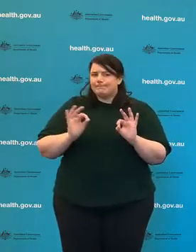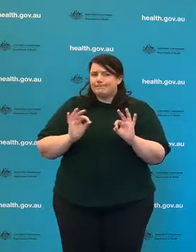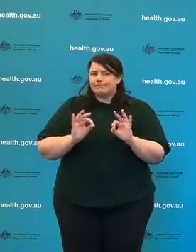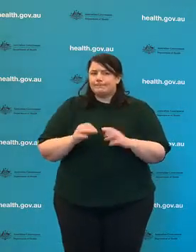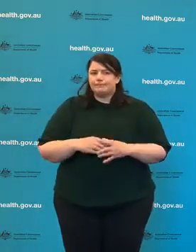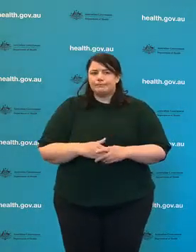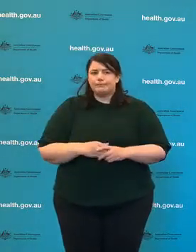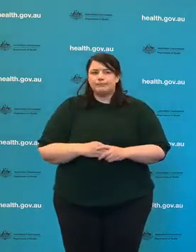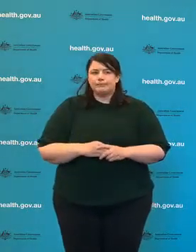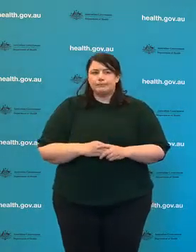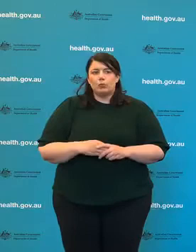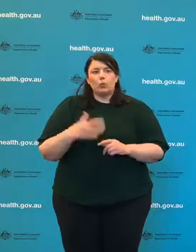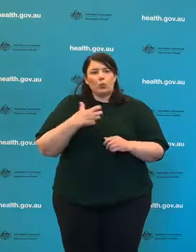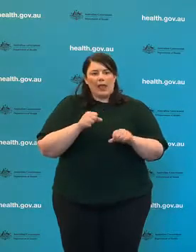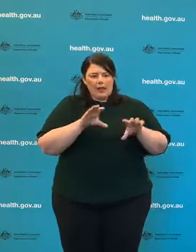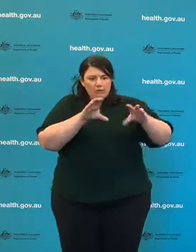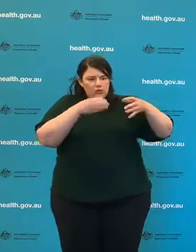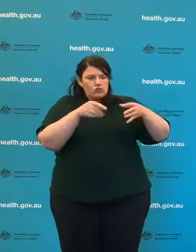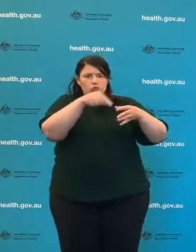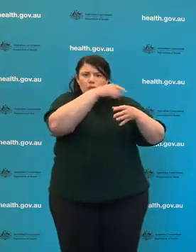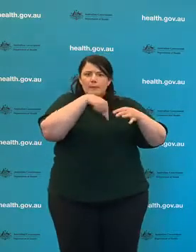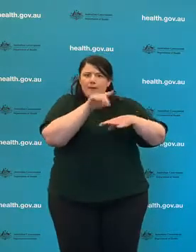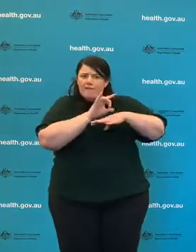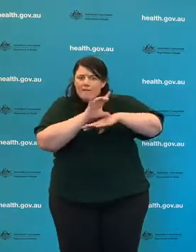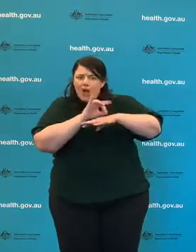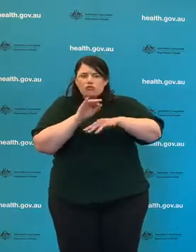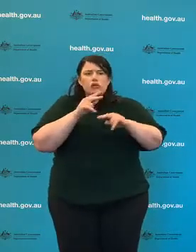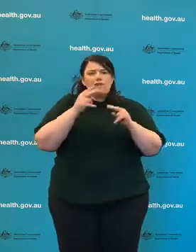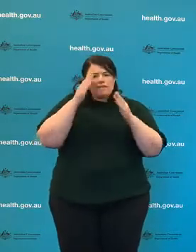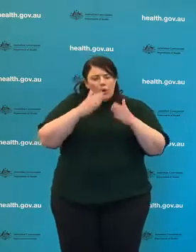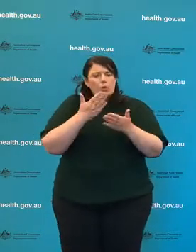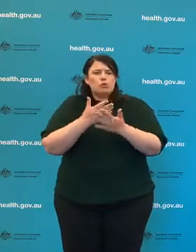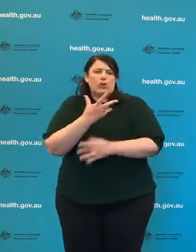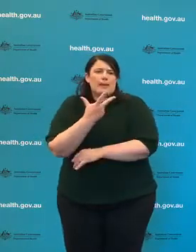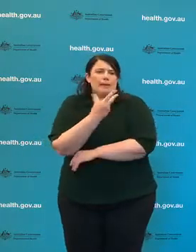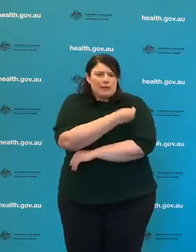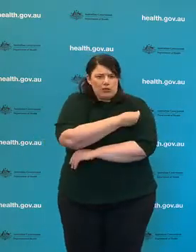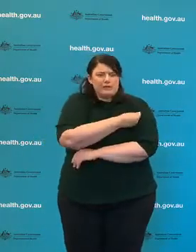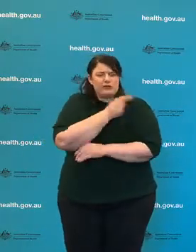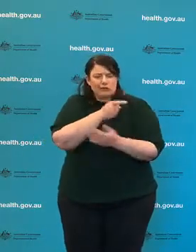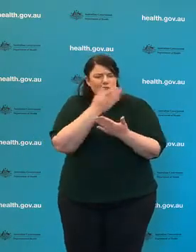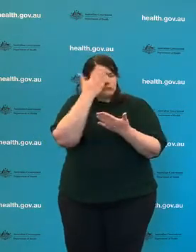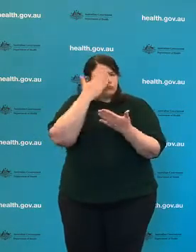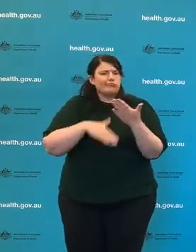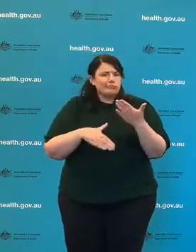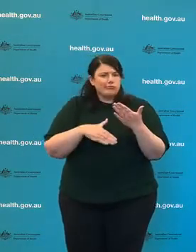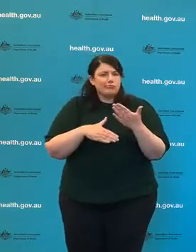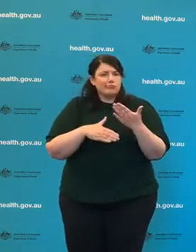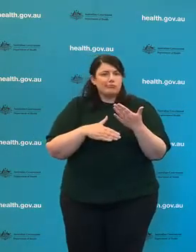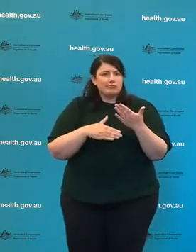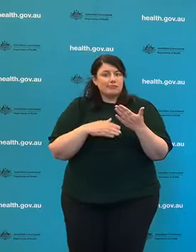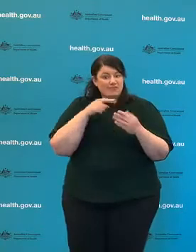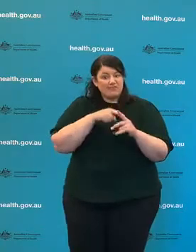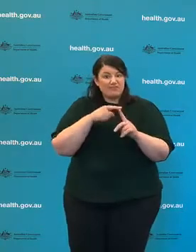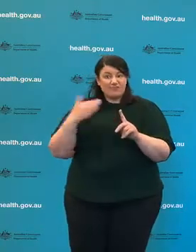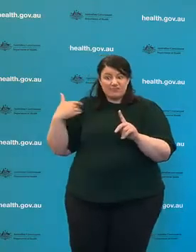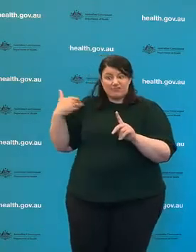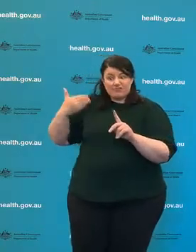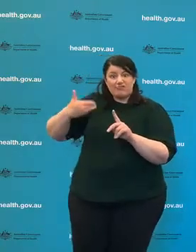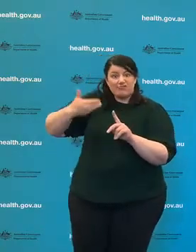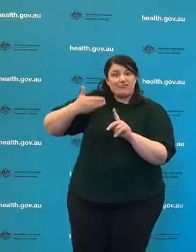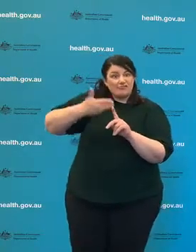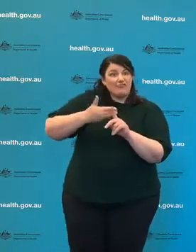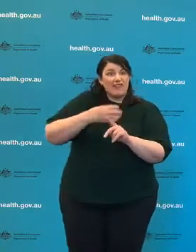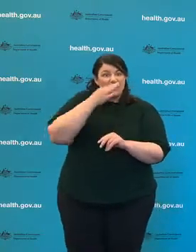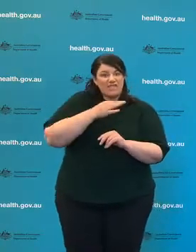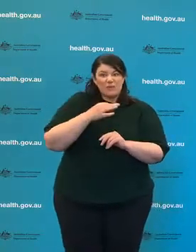the Australian Therapeutic Advisory Group on Immunisation. Another of those committees that's been around for a couple of decades, a bit like